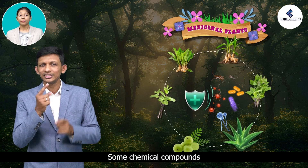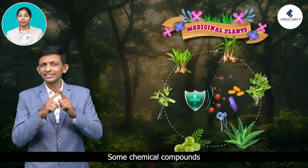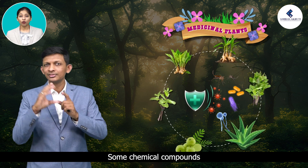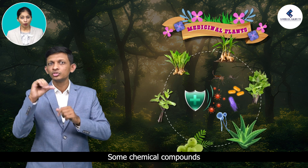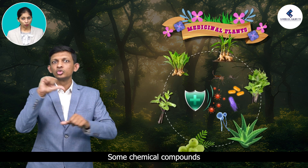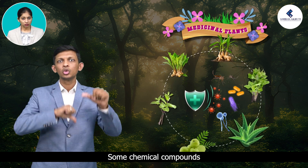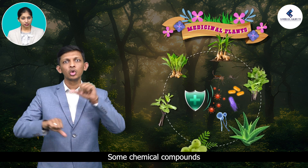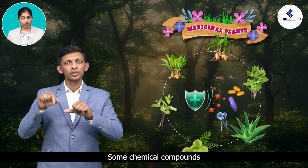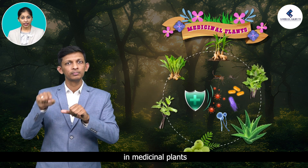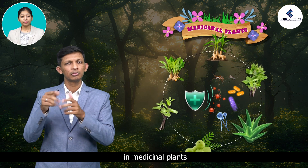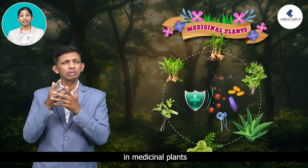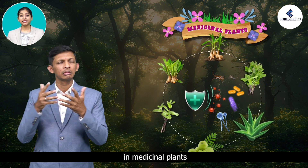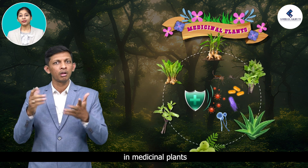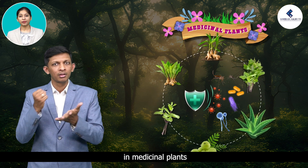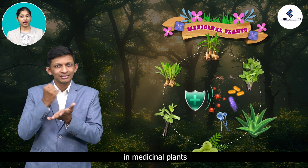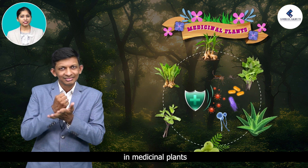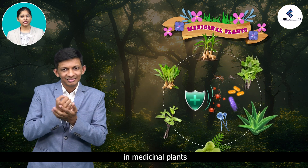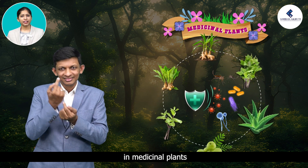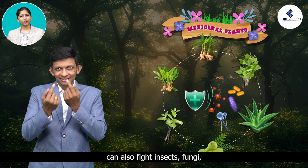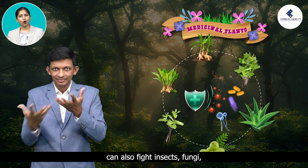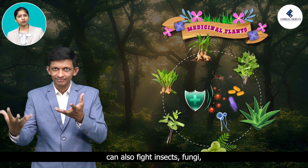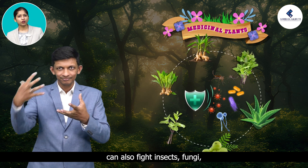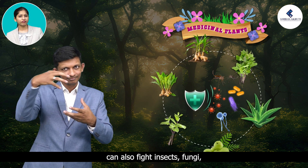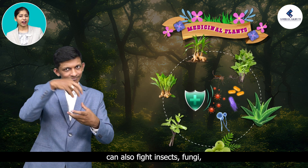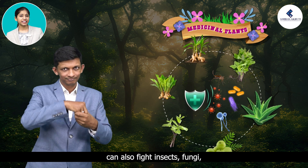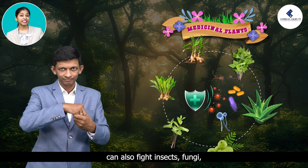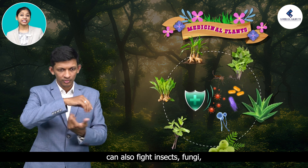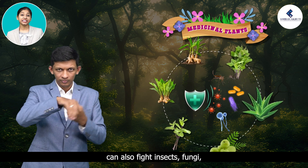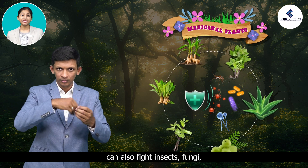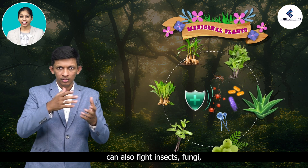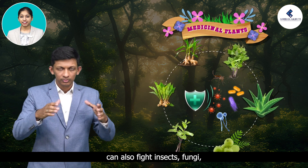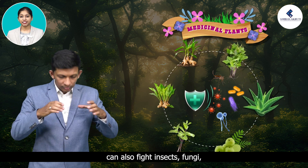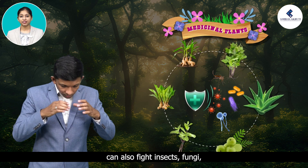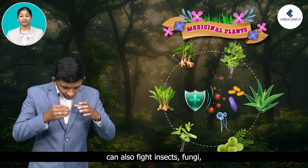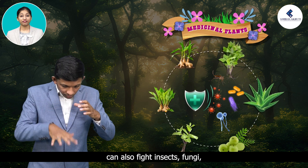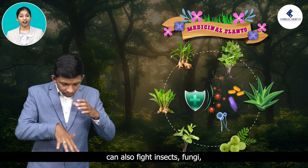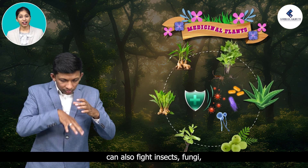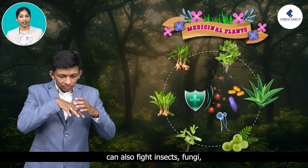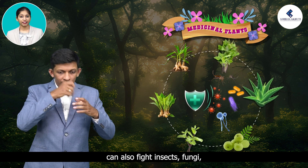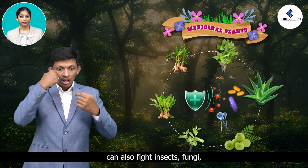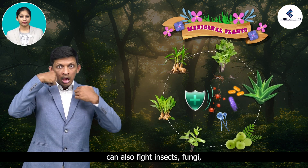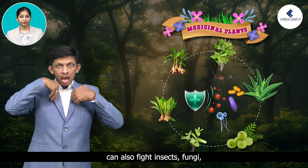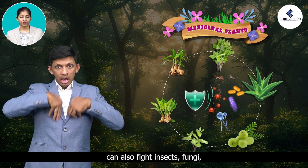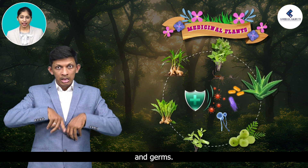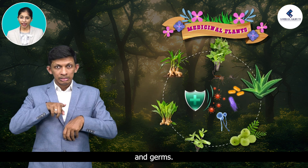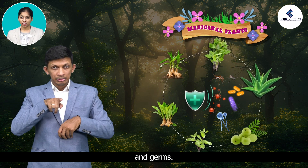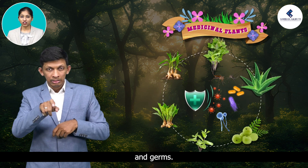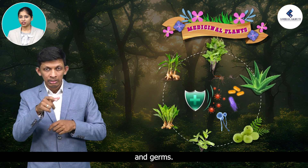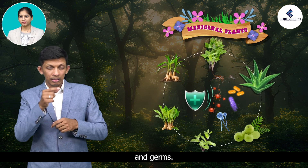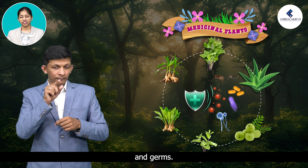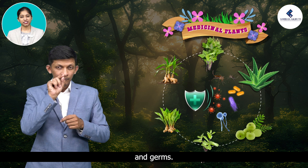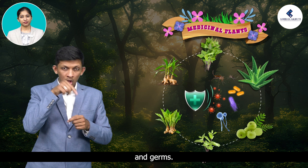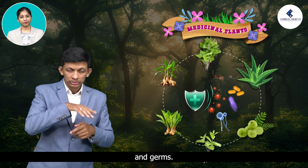Some chemical compounds in medicinal plants can also fight insects, fungi,